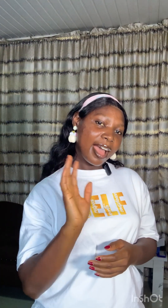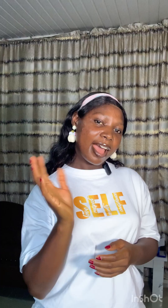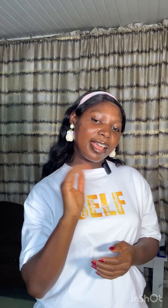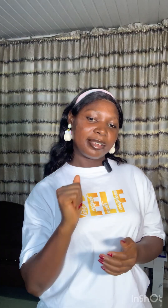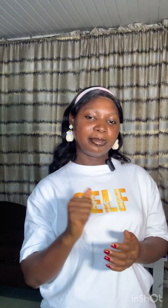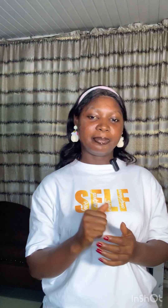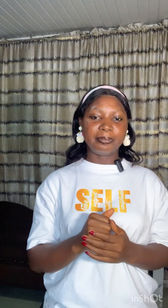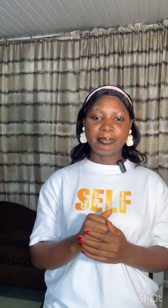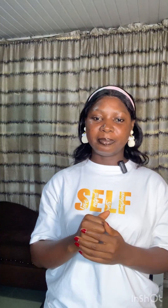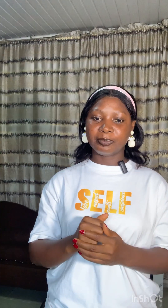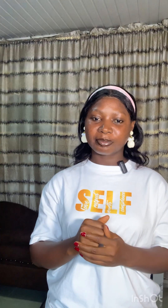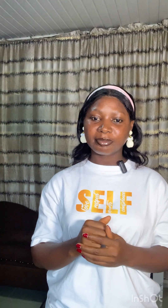Hi.